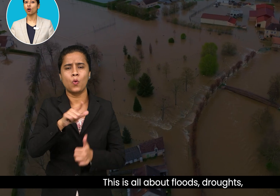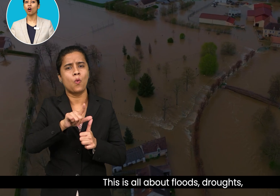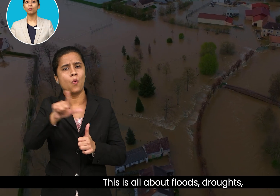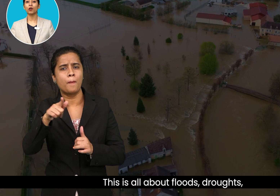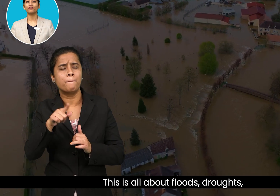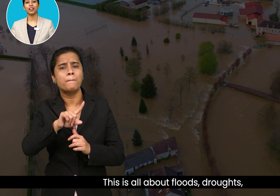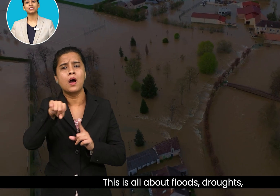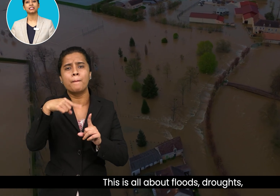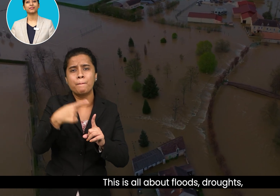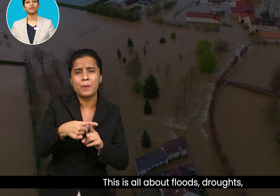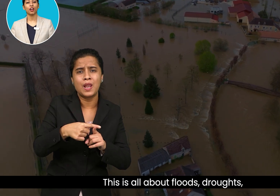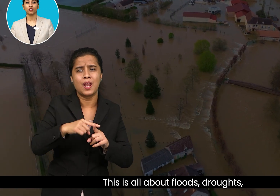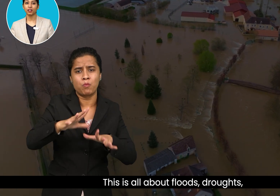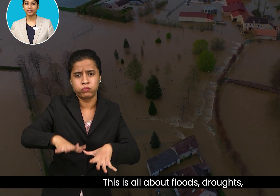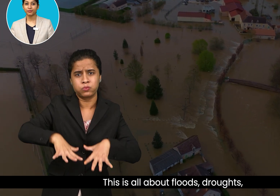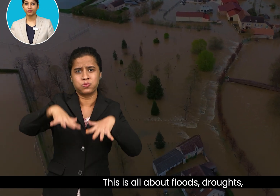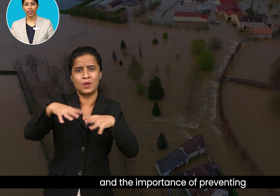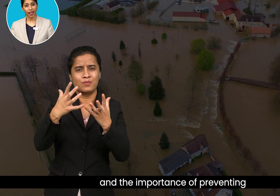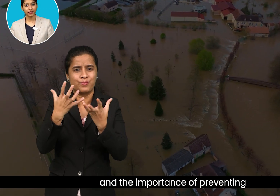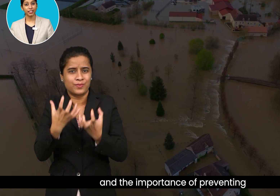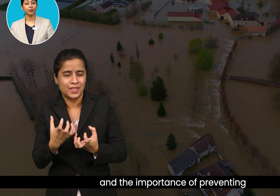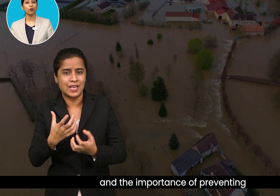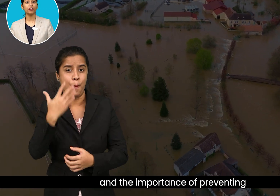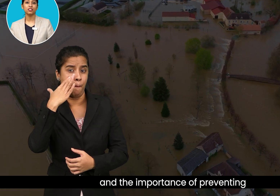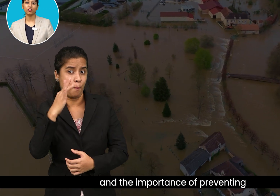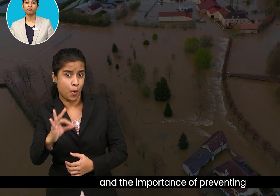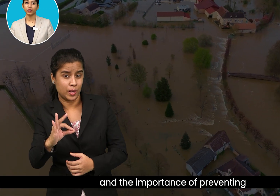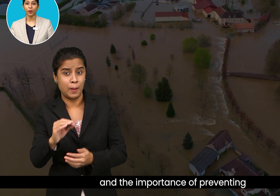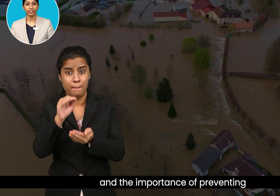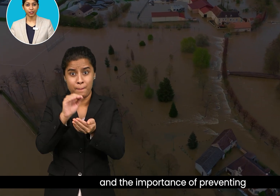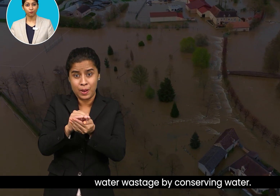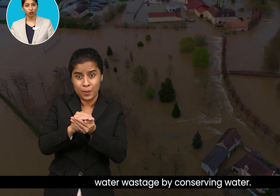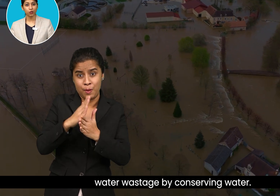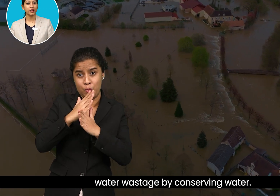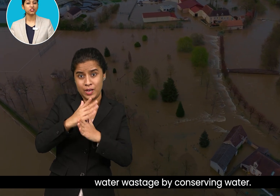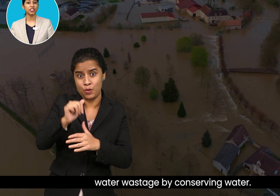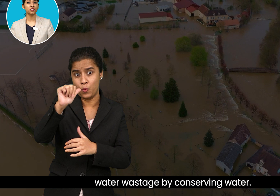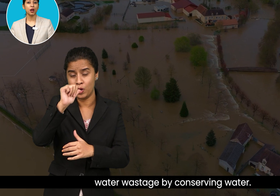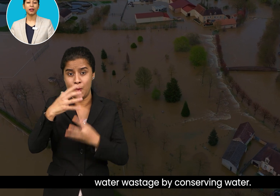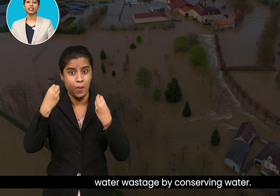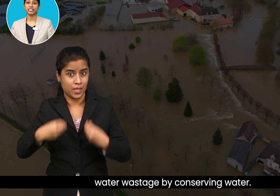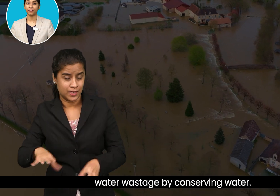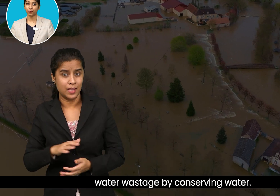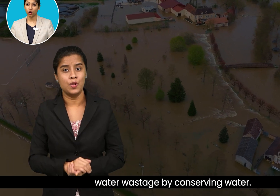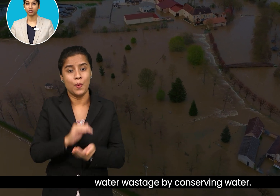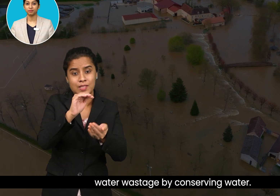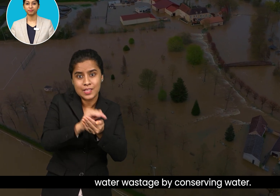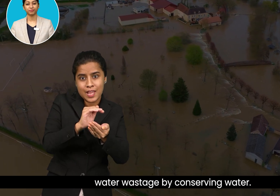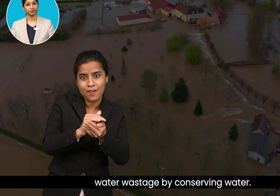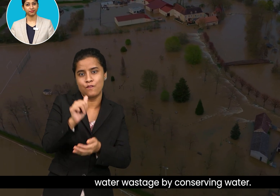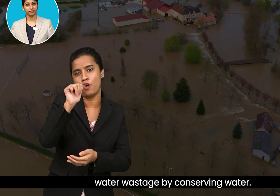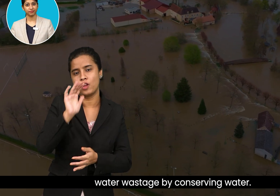This is all about floods, droughts, and the importance of preventing water wastage by conserving